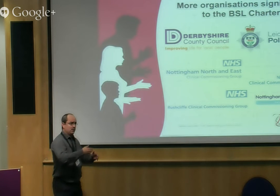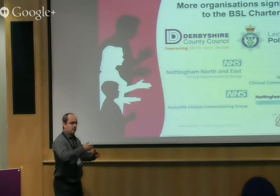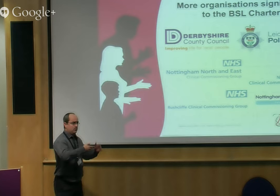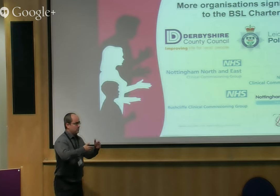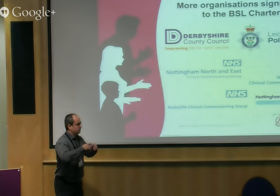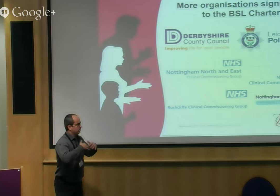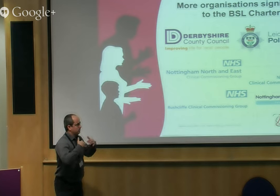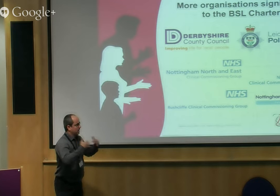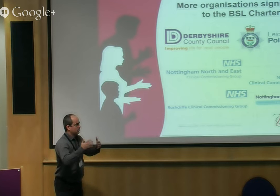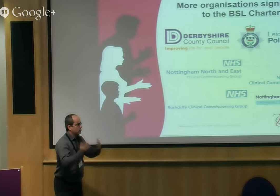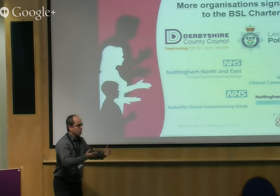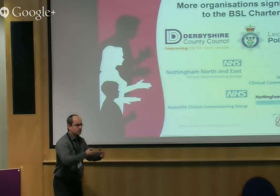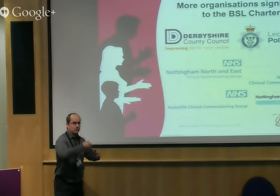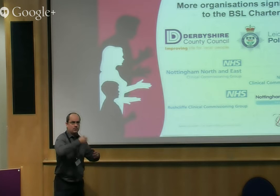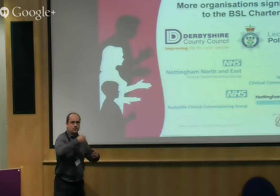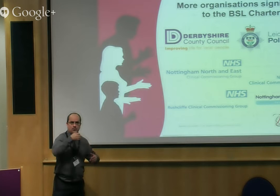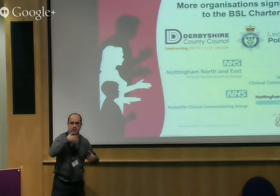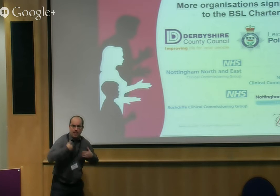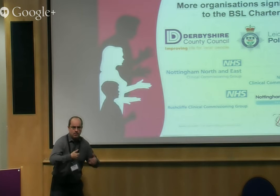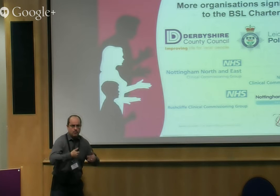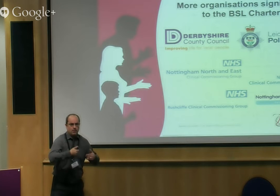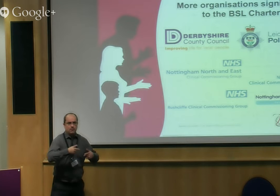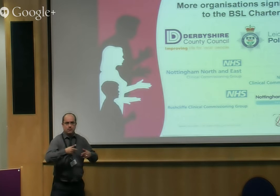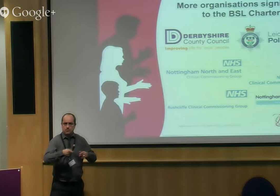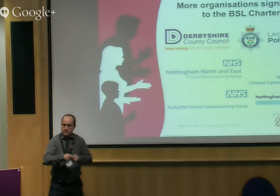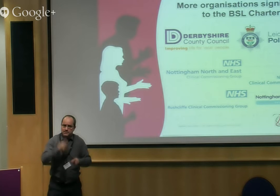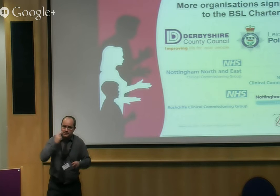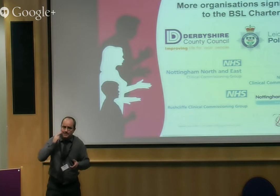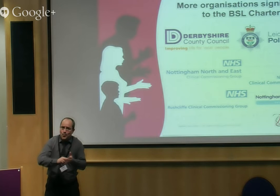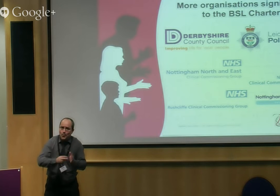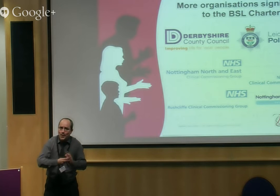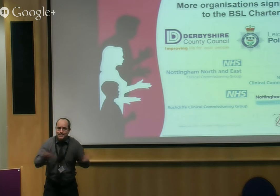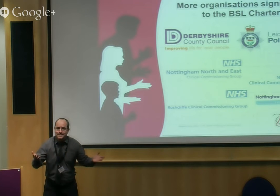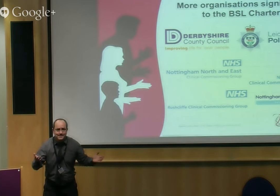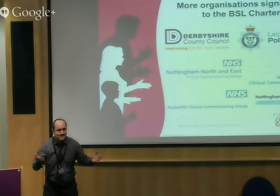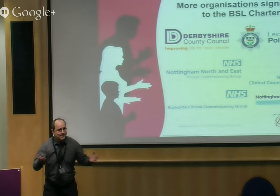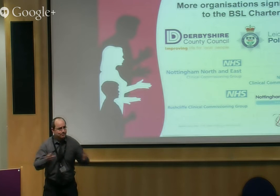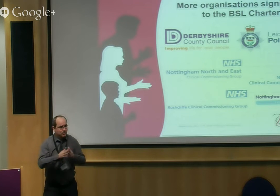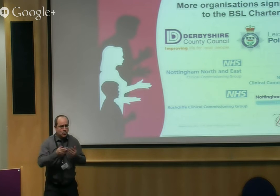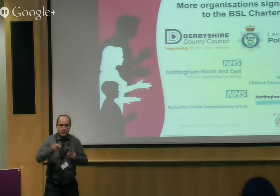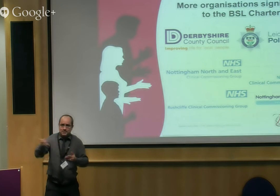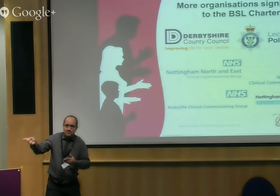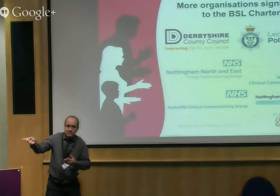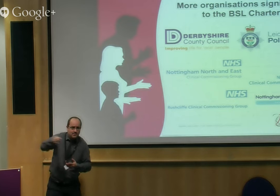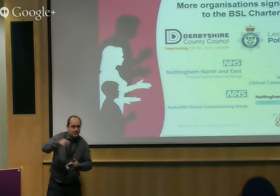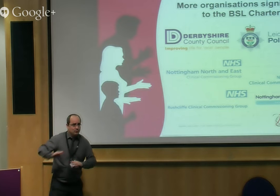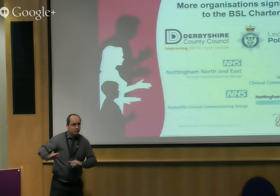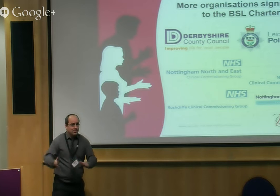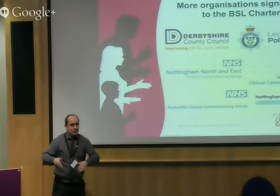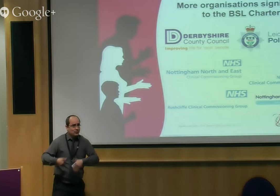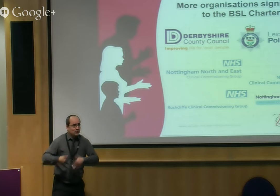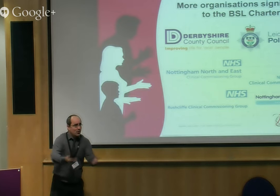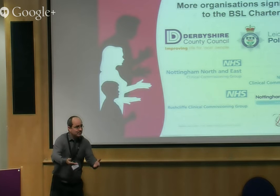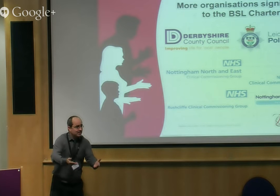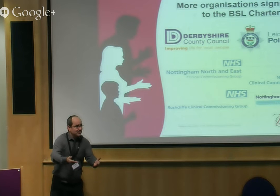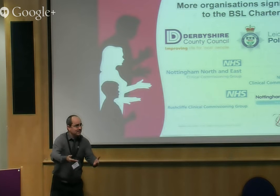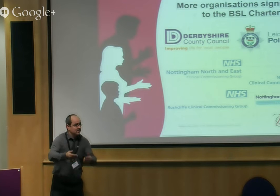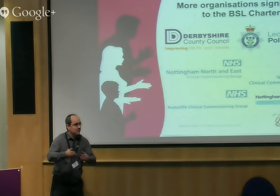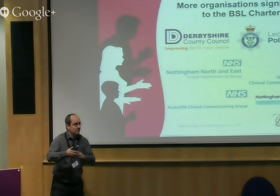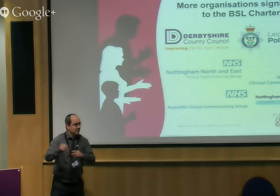It doesn't have to be a council or a health service. It can be a deaf organisation, because deaf